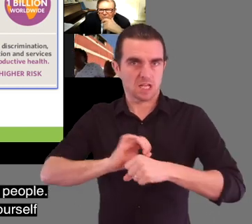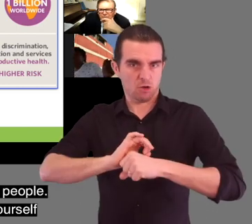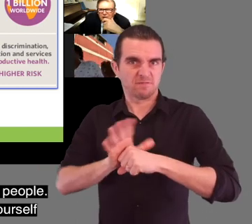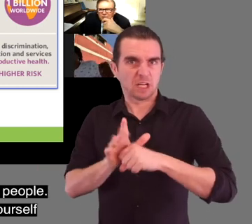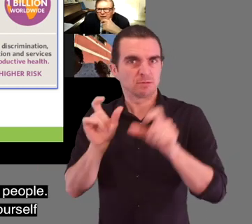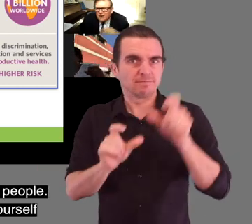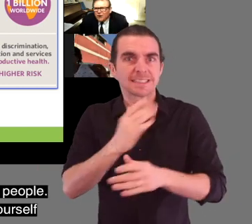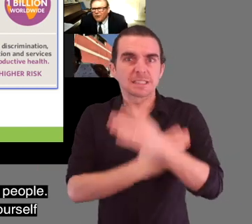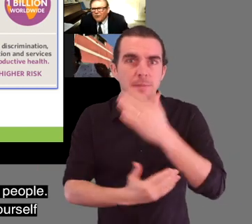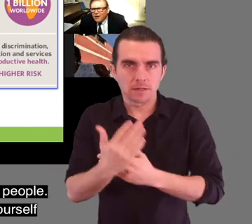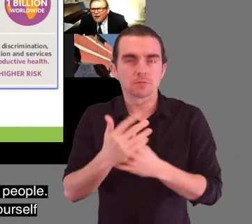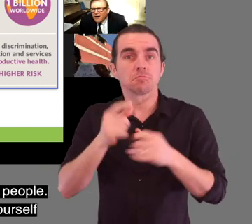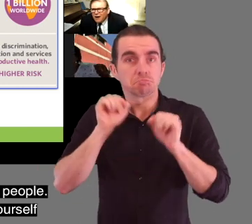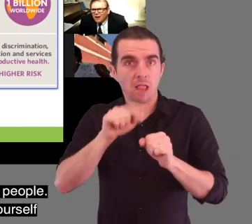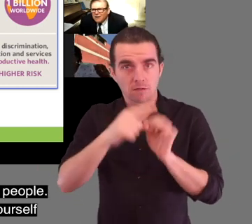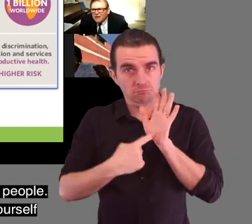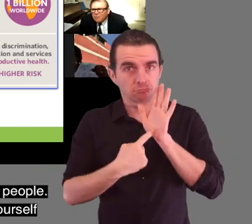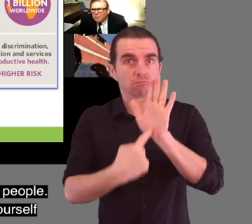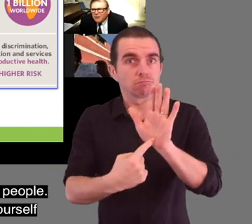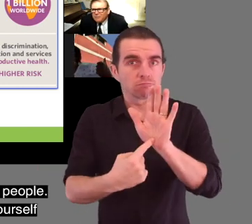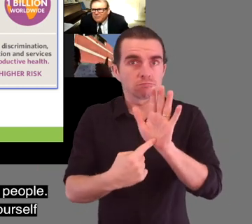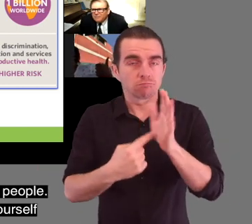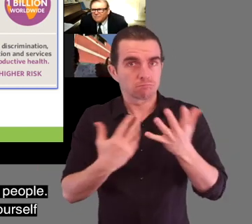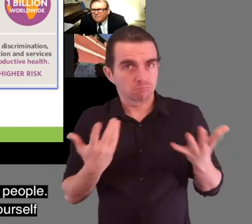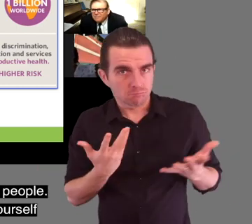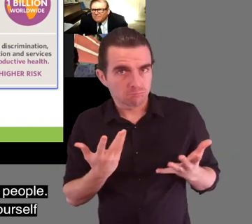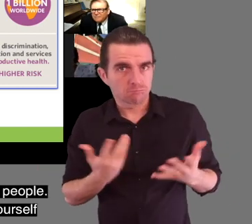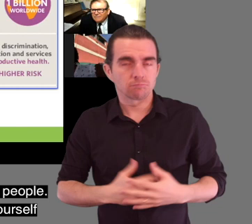pandemic of COVID on disabled people.